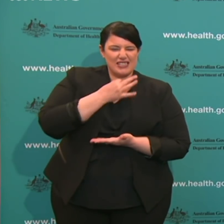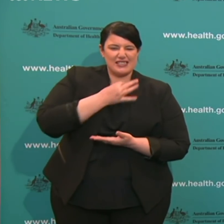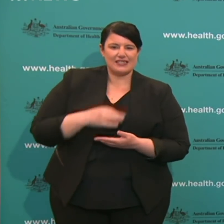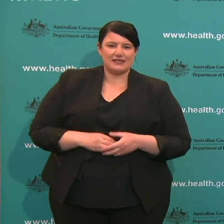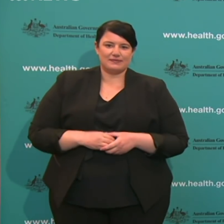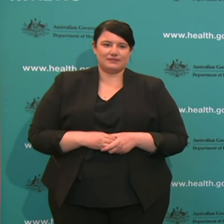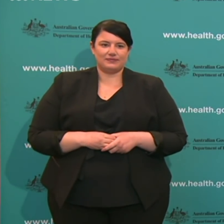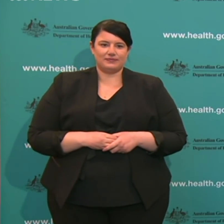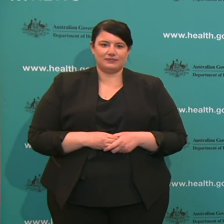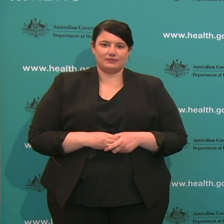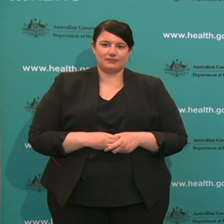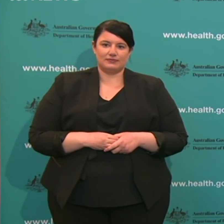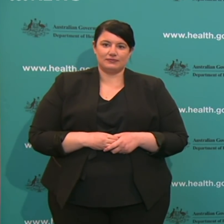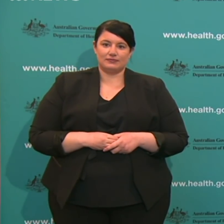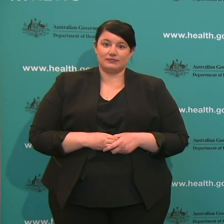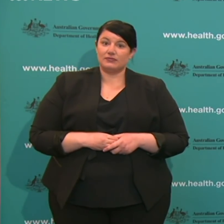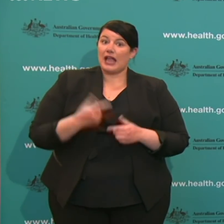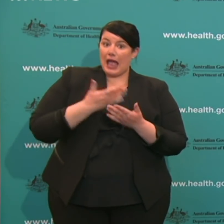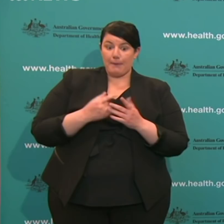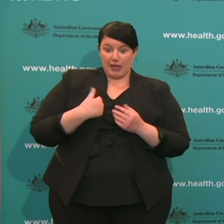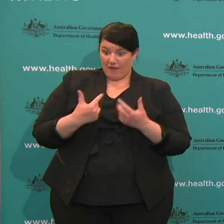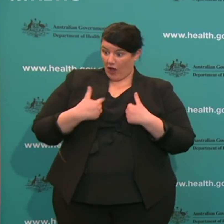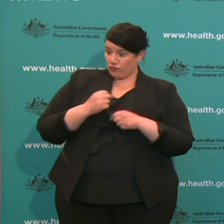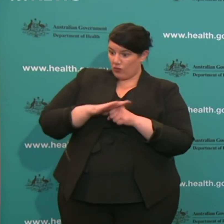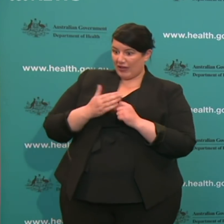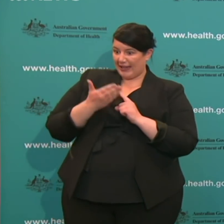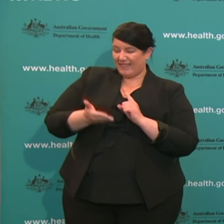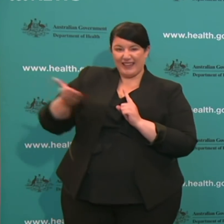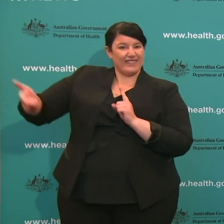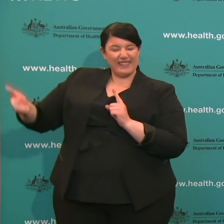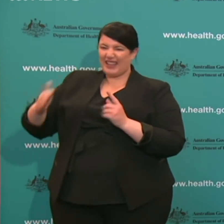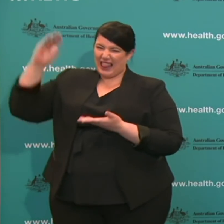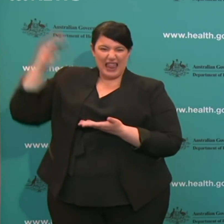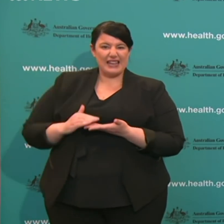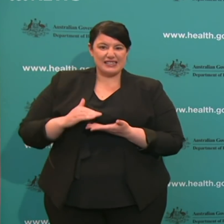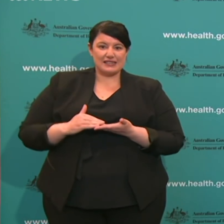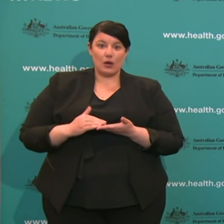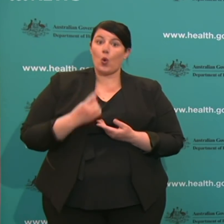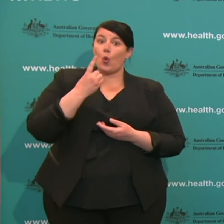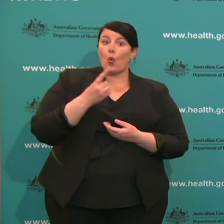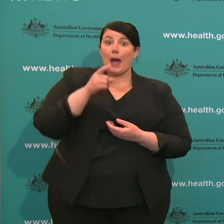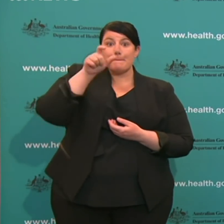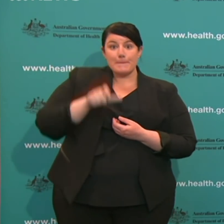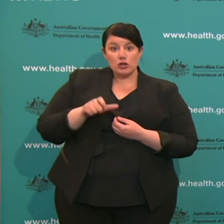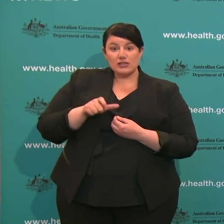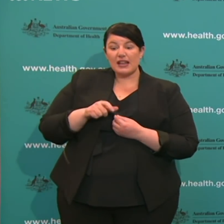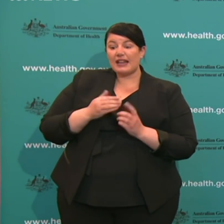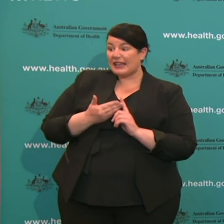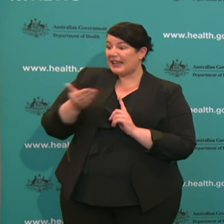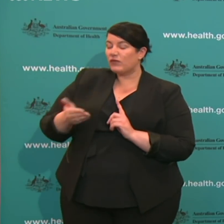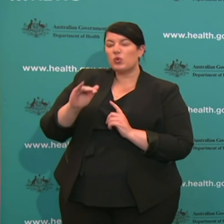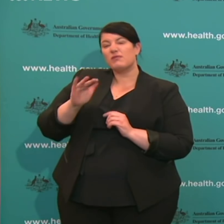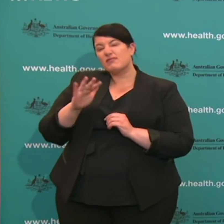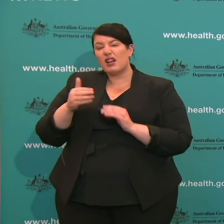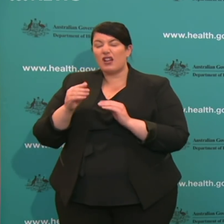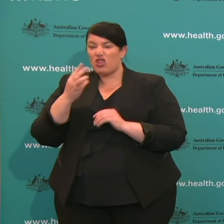In fact, the basic reproductive number is much, much less. So 1 person on average affects 2.5 others. That